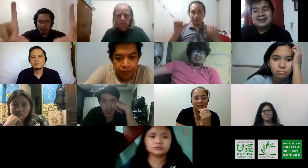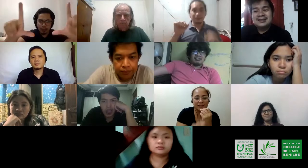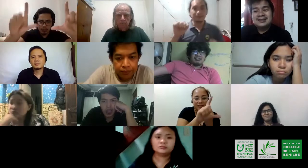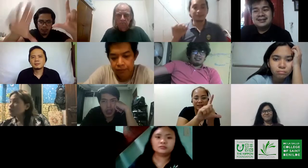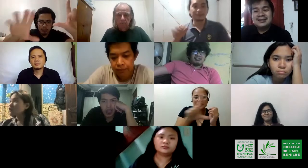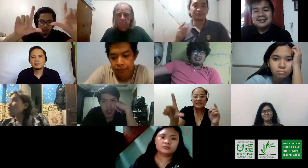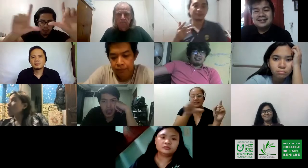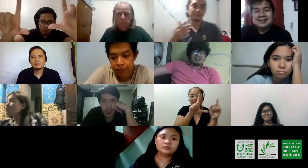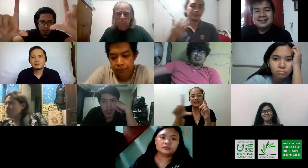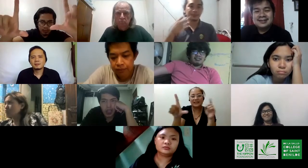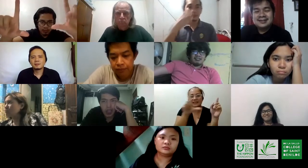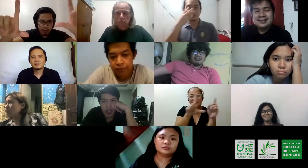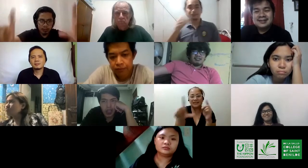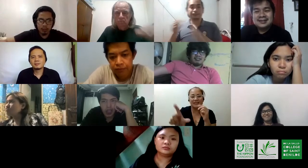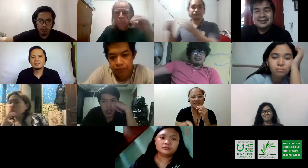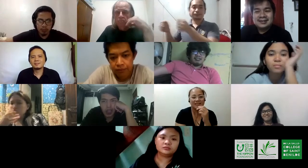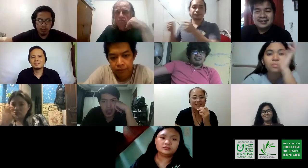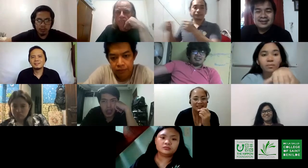Okay.